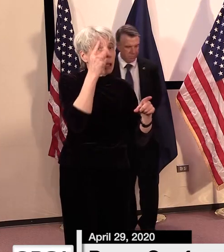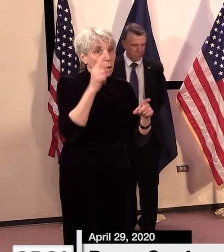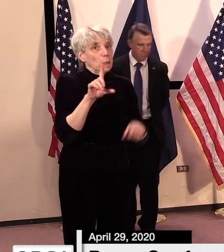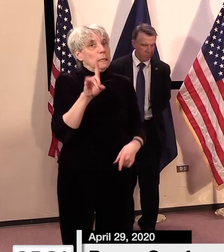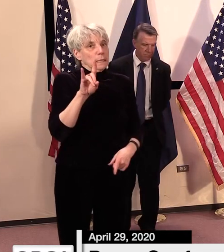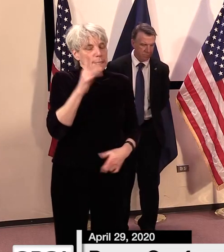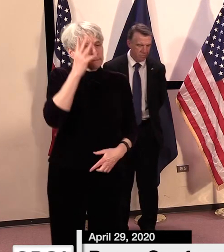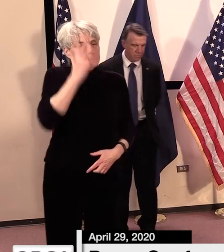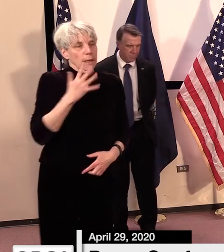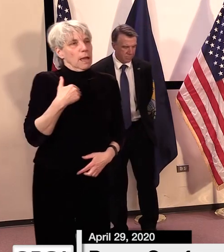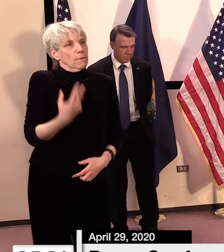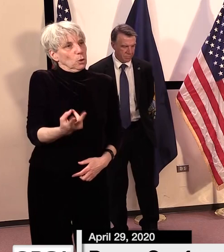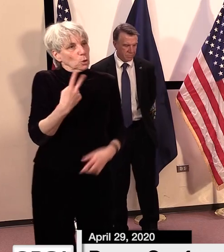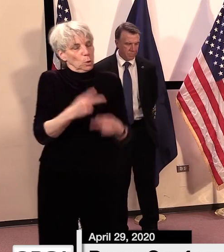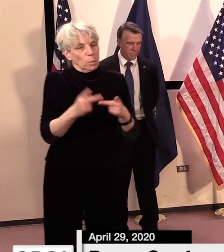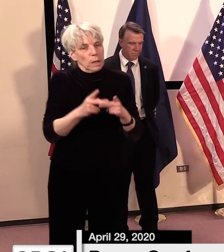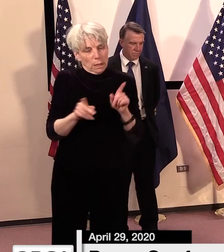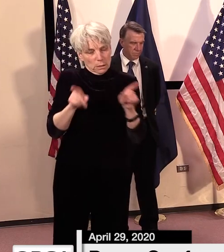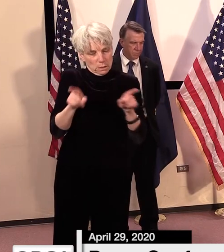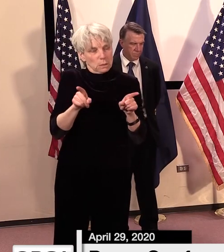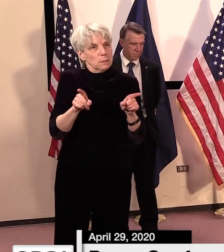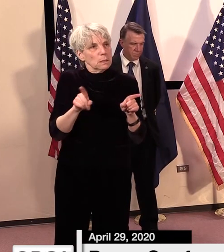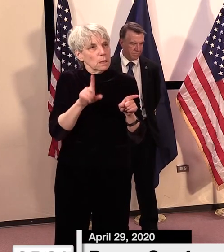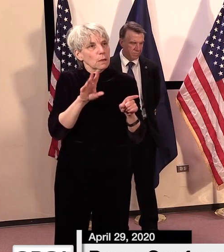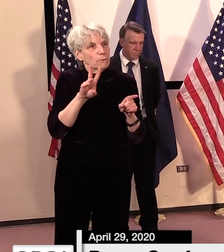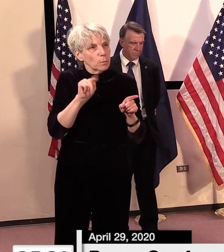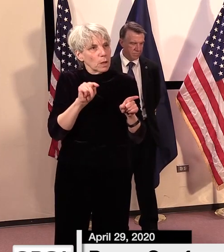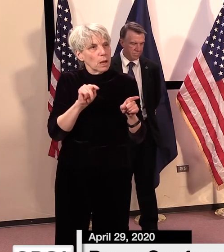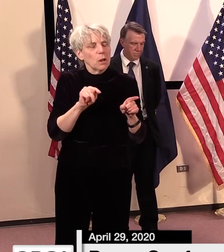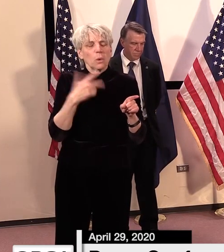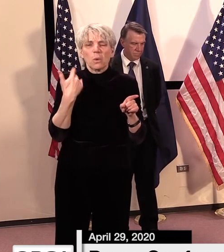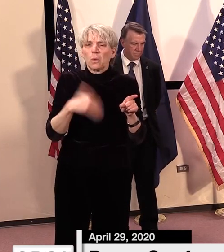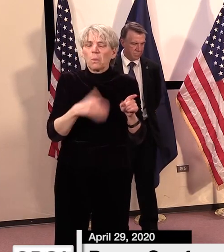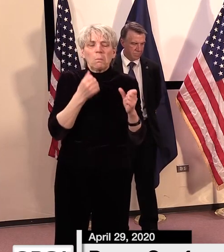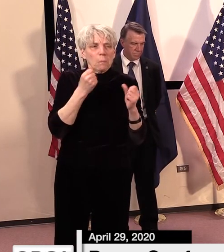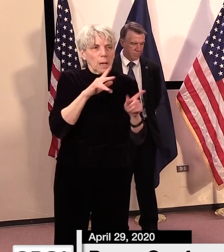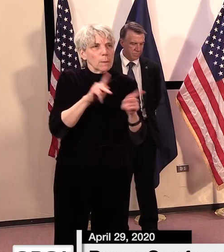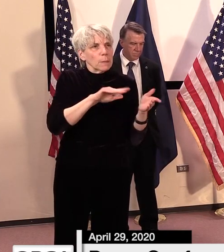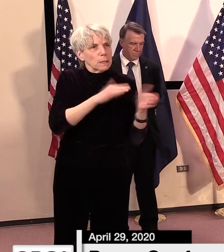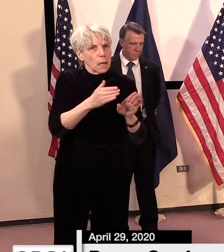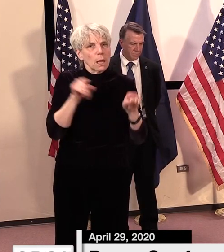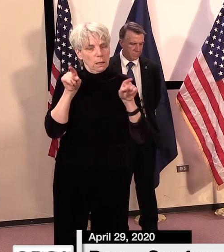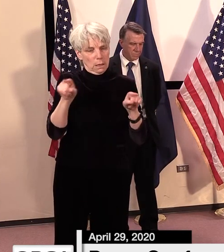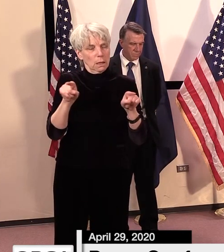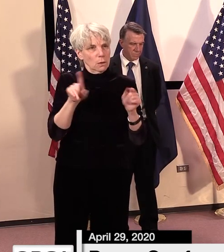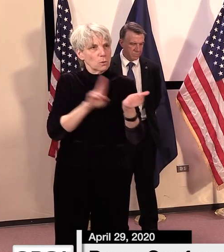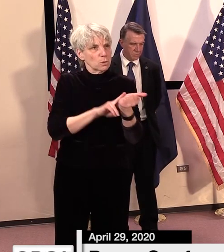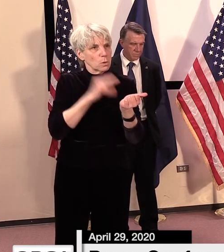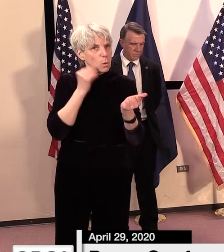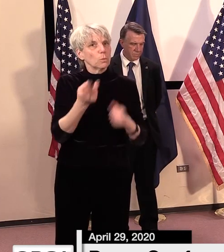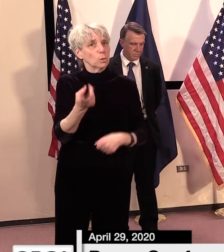tragically we have lost Vermonters in long-term care facilities. But